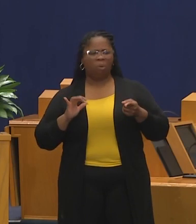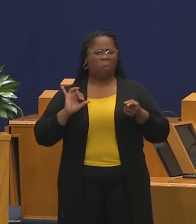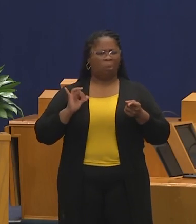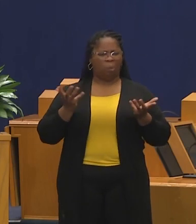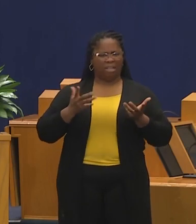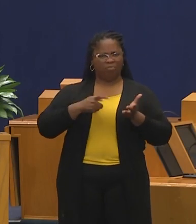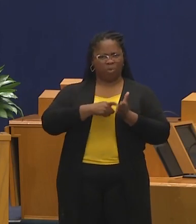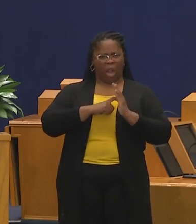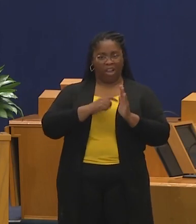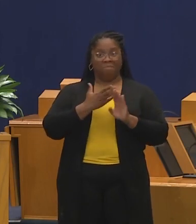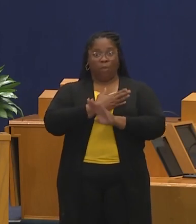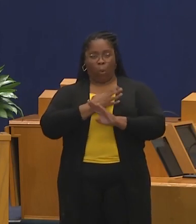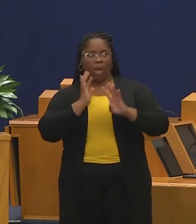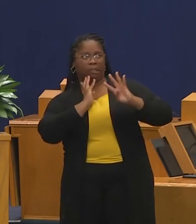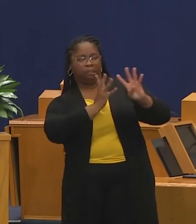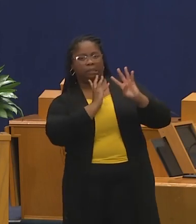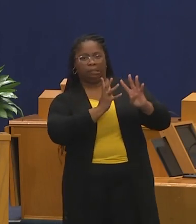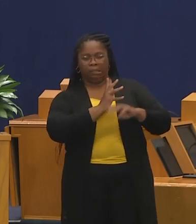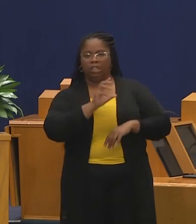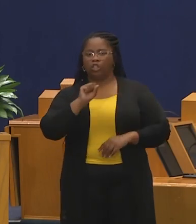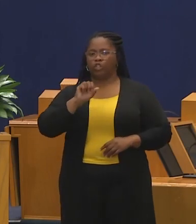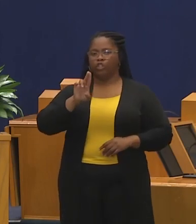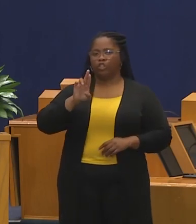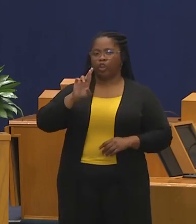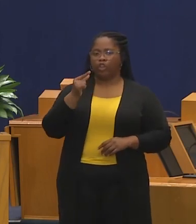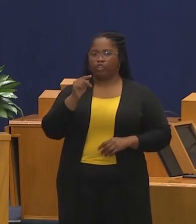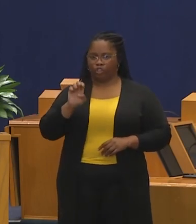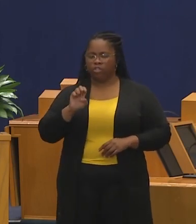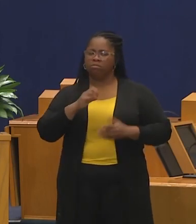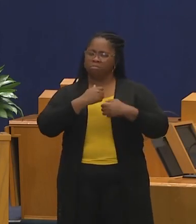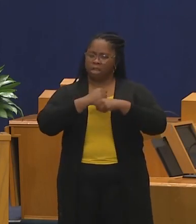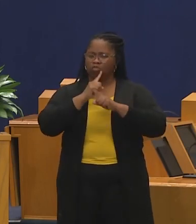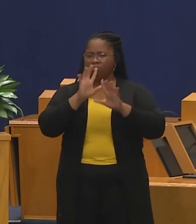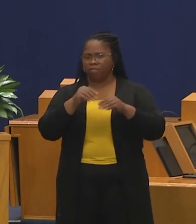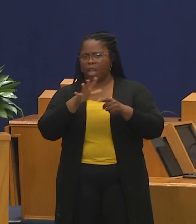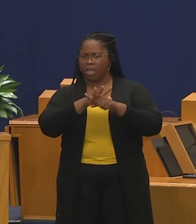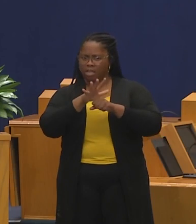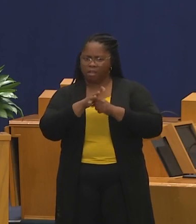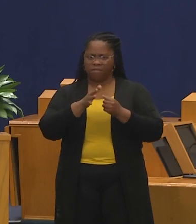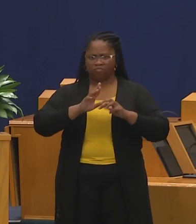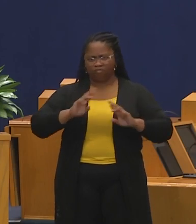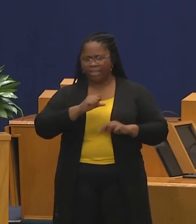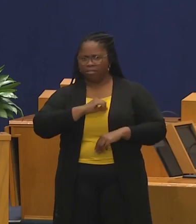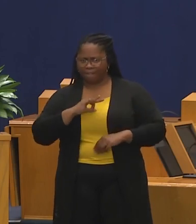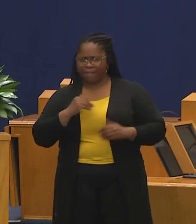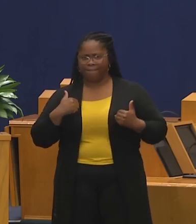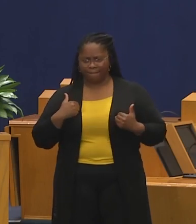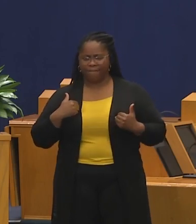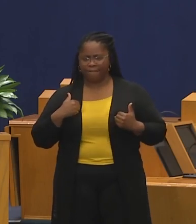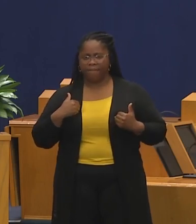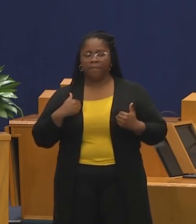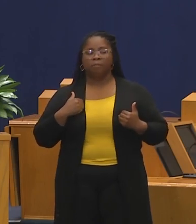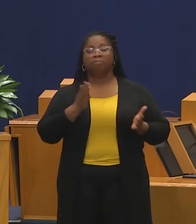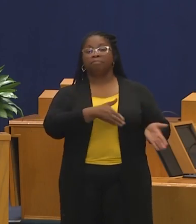hospital capacity and in a hospital environment to take care of patients. Also on the team are a number